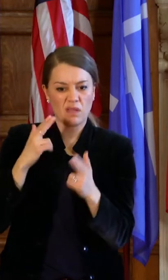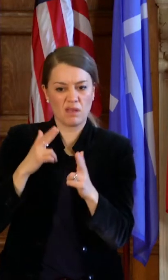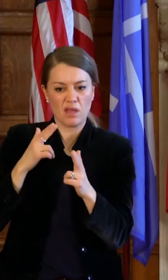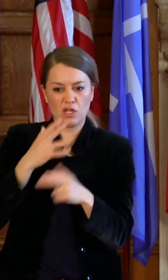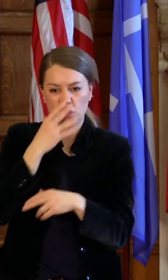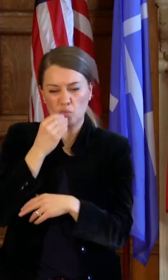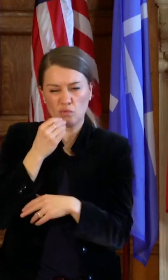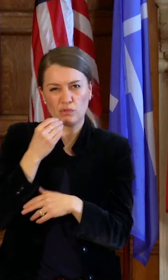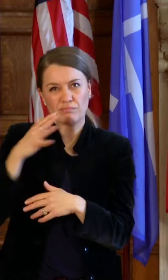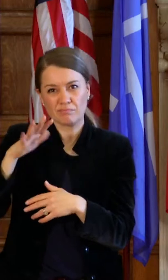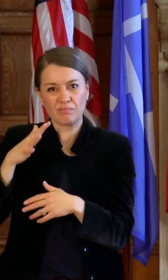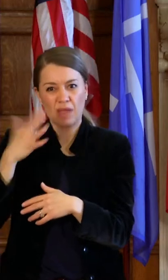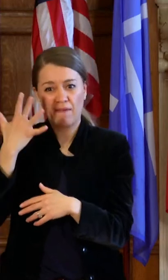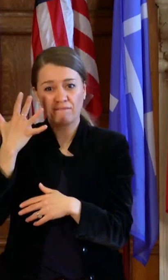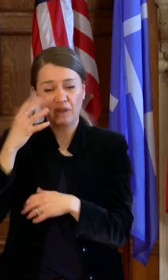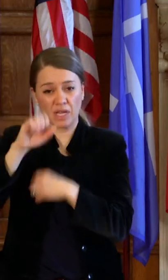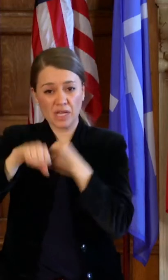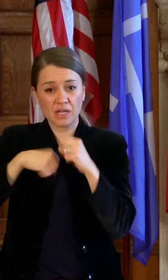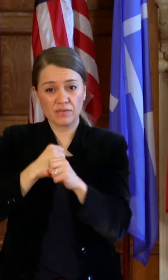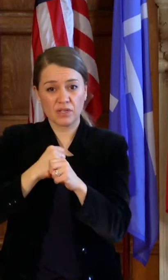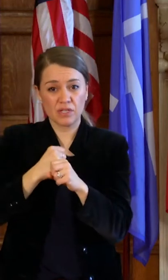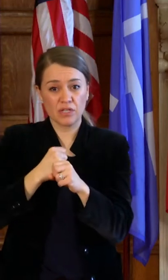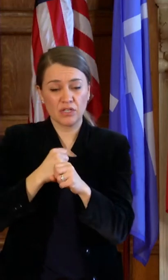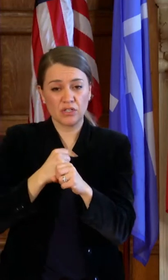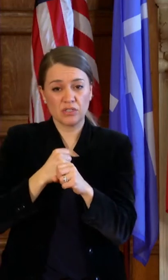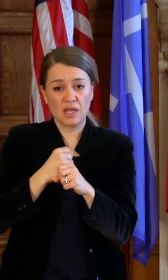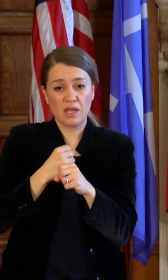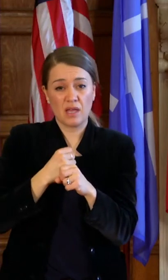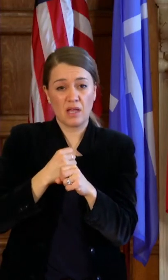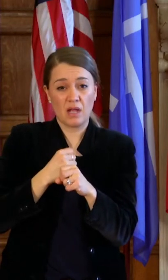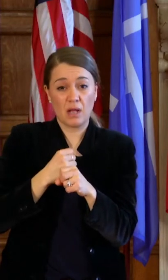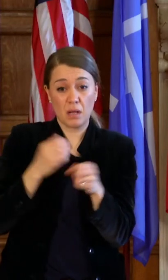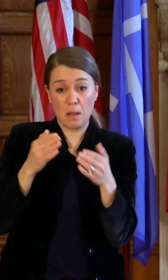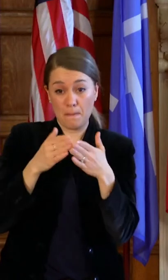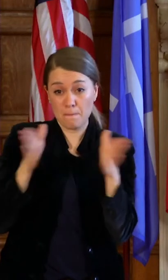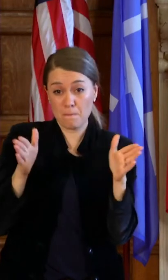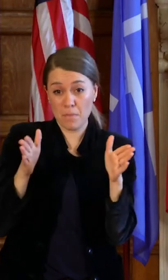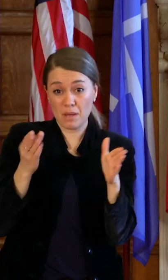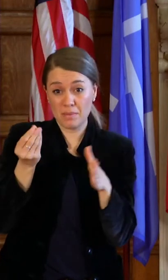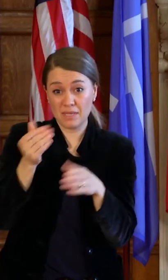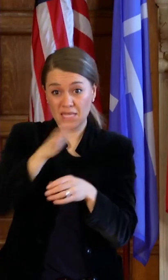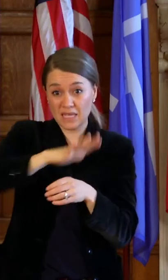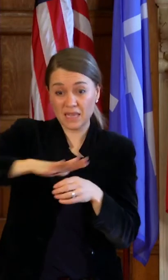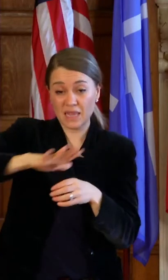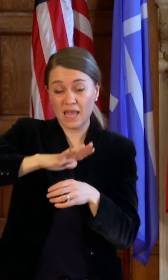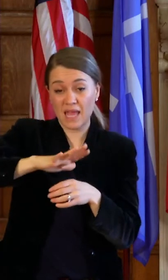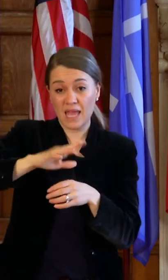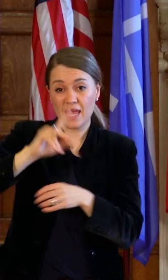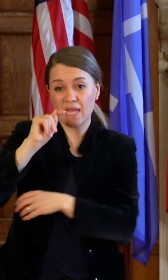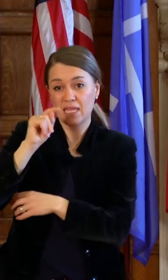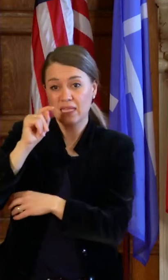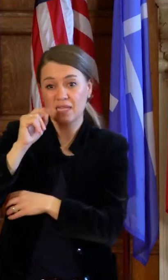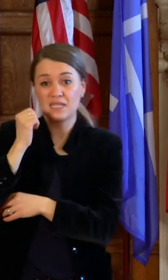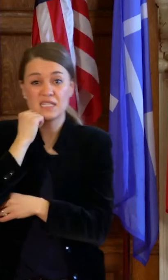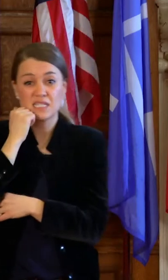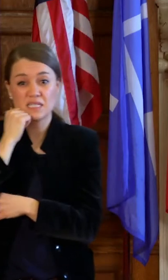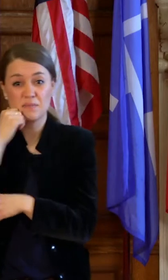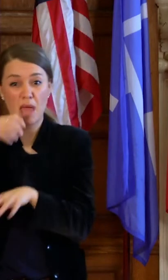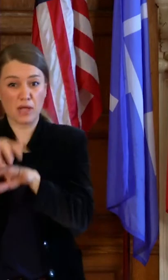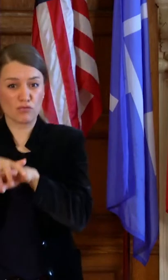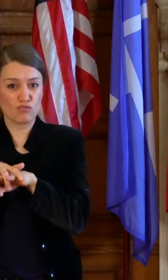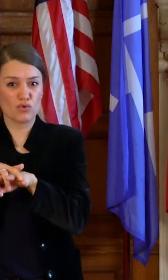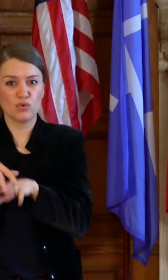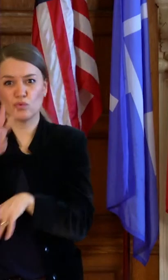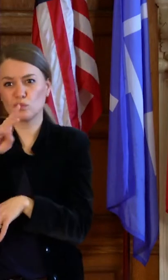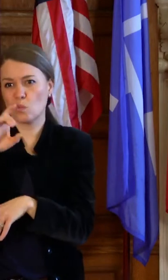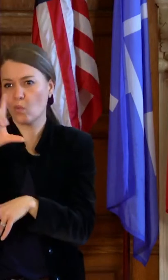probably 5 years. I've hunted wolves on public land, in the tobacco roots, on some private ground in Willow